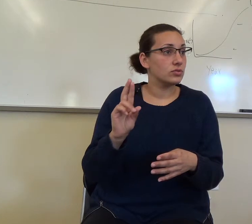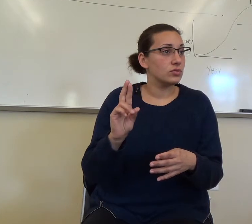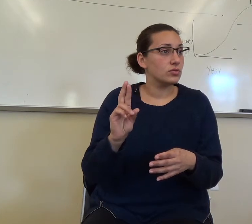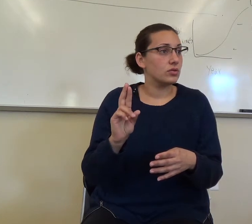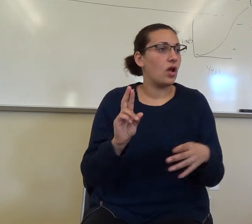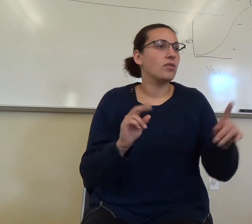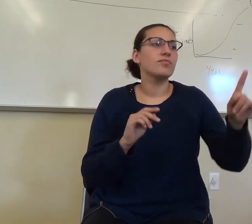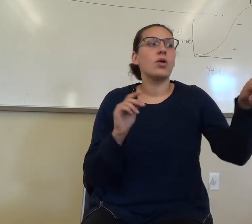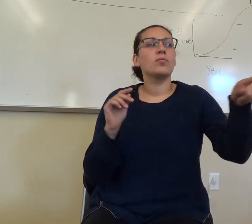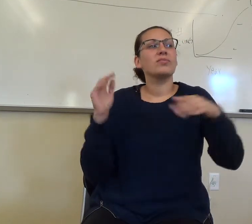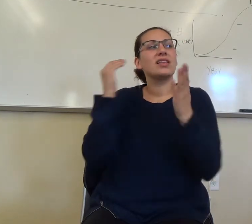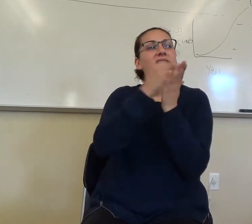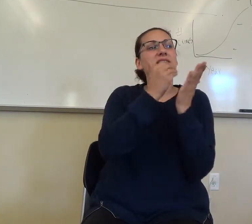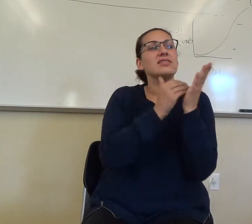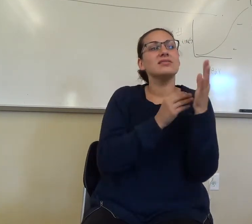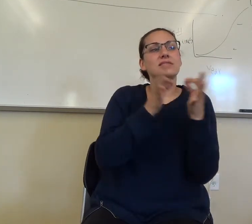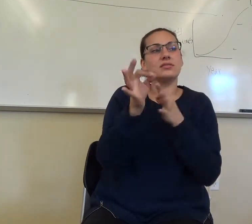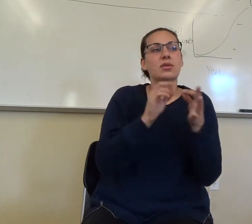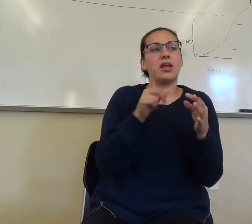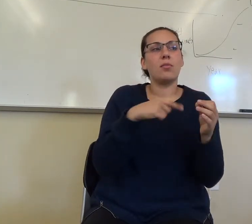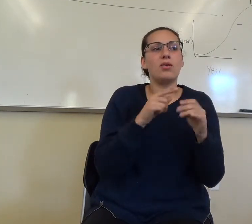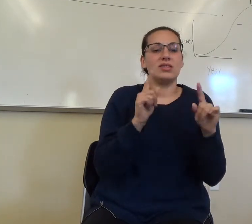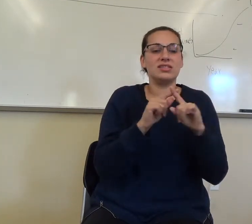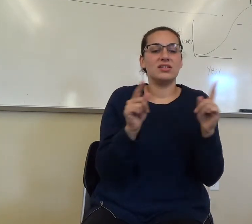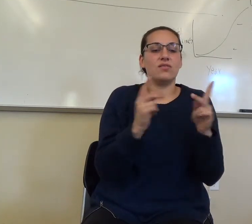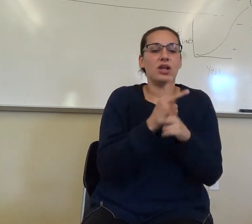and how they can help, right?